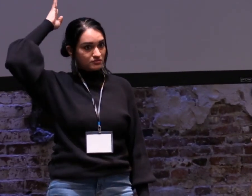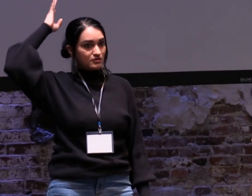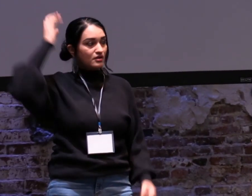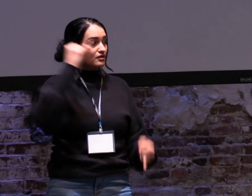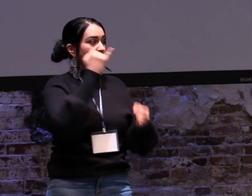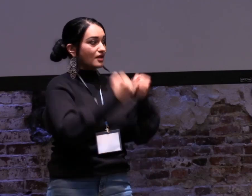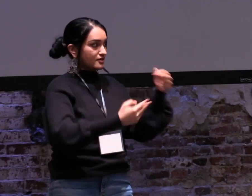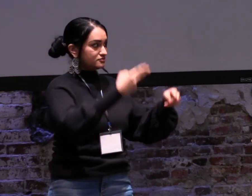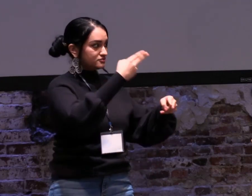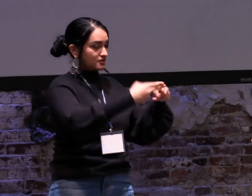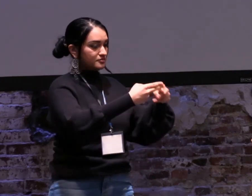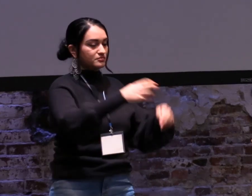My name is Sabiva.